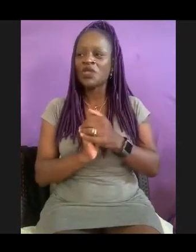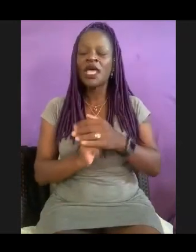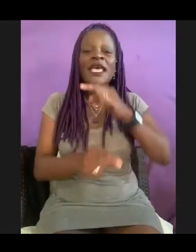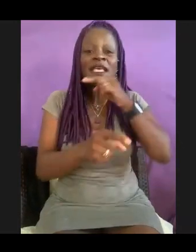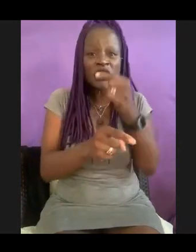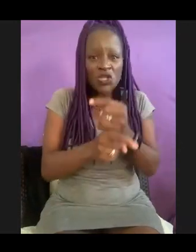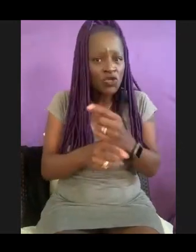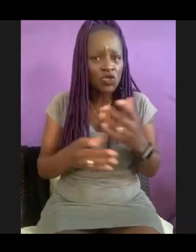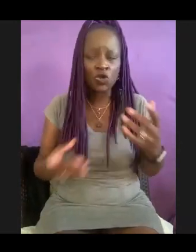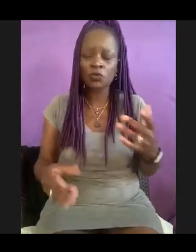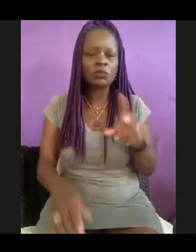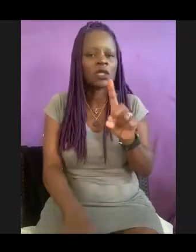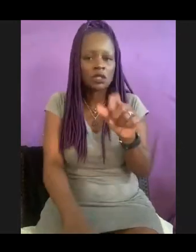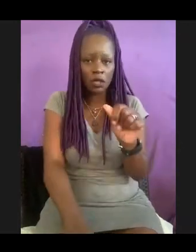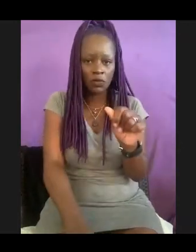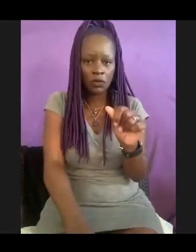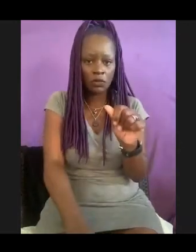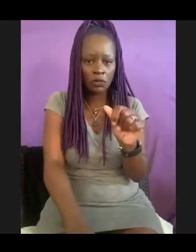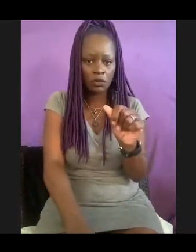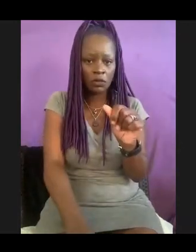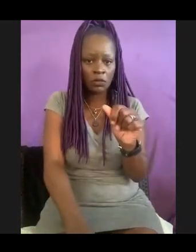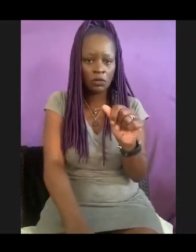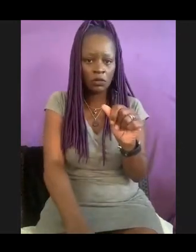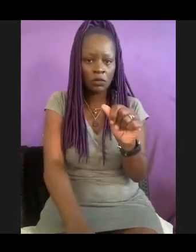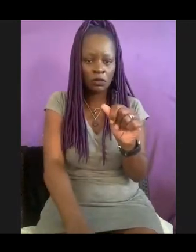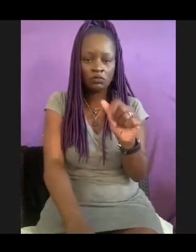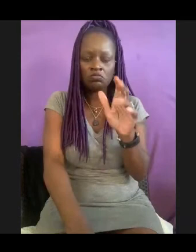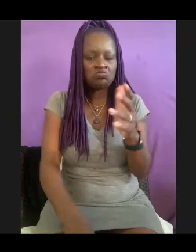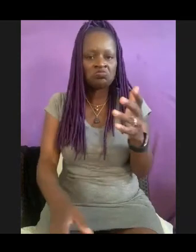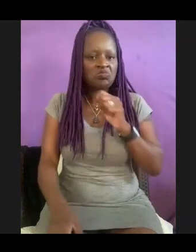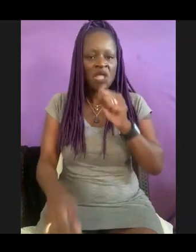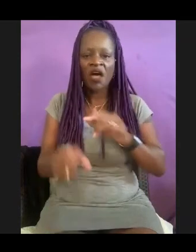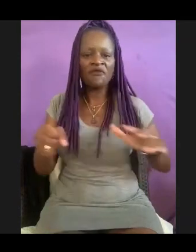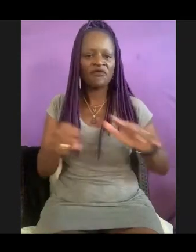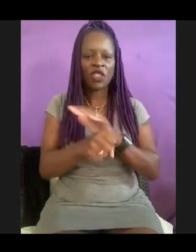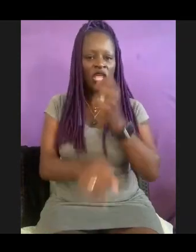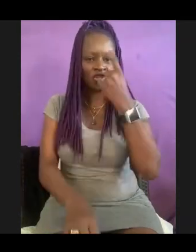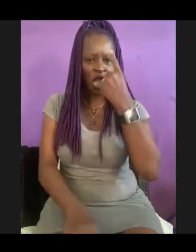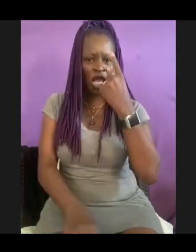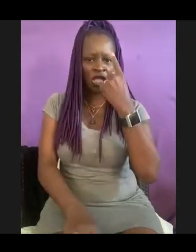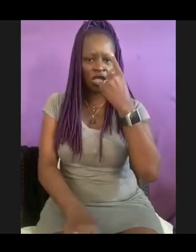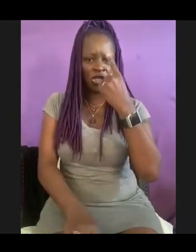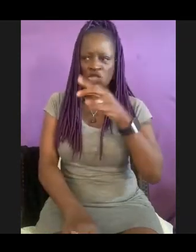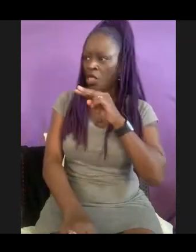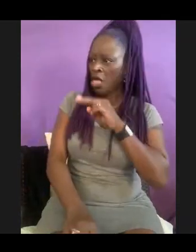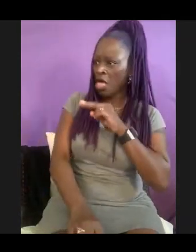developmental disability, only understood that the police was doing something to her